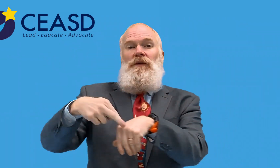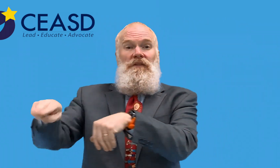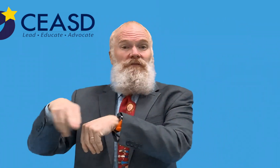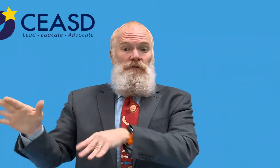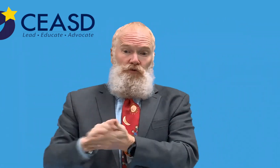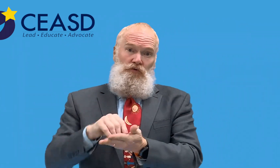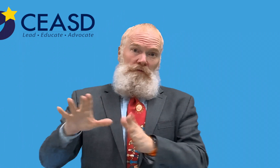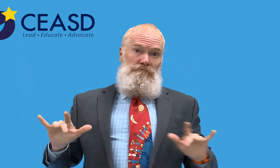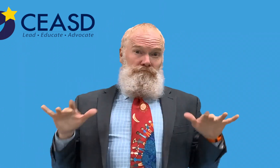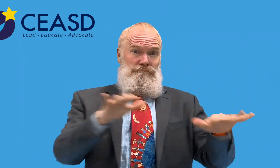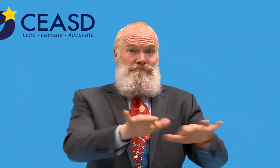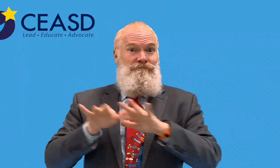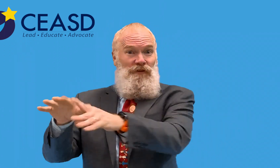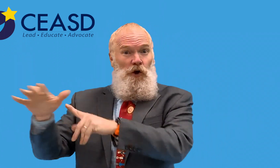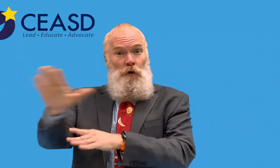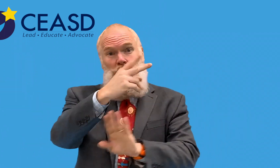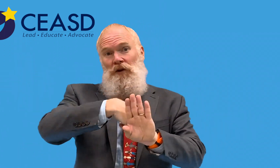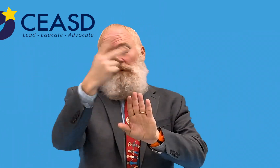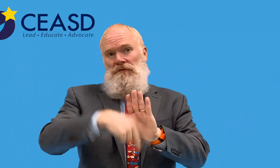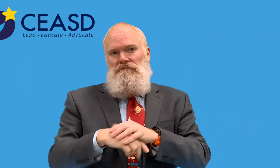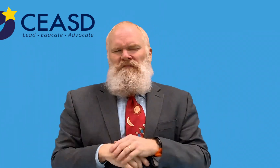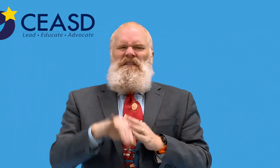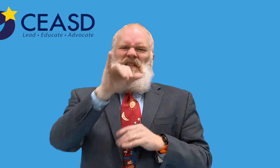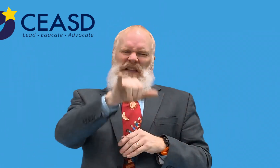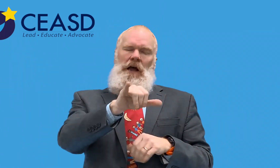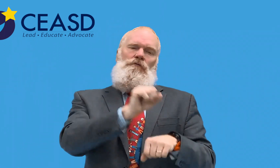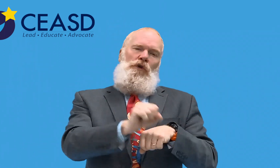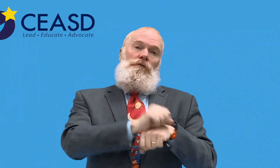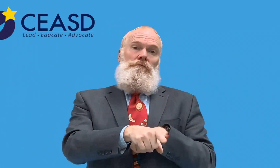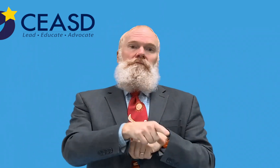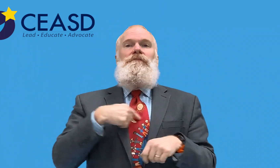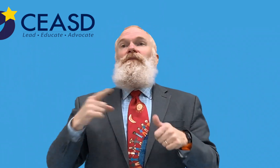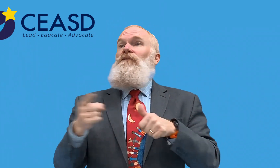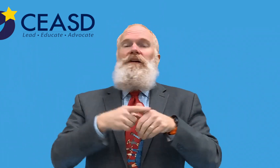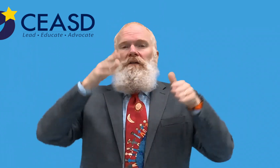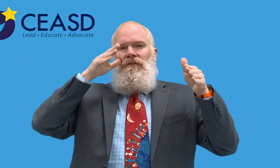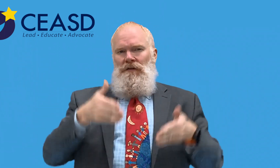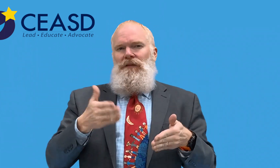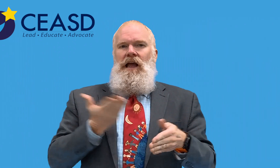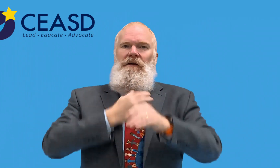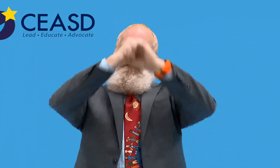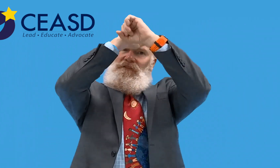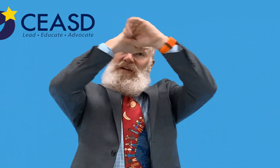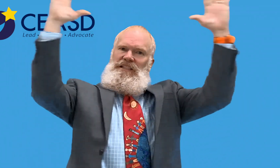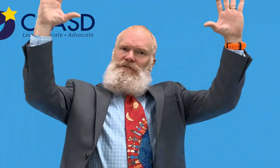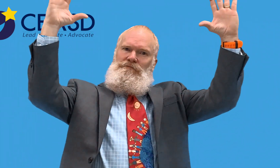focus on raising awareness of CEASD as a whole so that we can bring more recognition to deaf schools and programs across the country, which will in